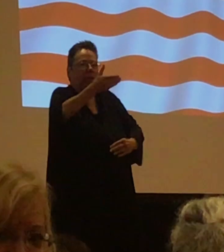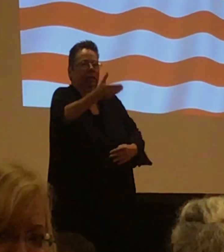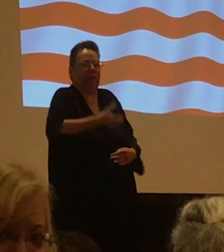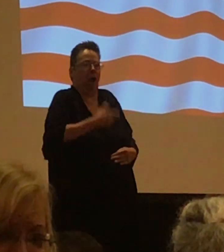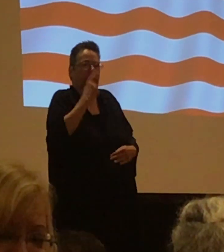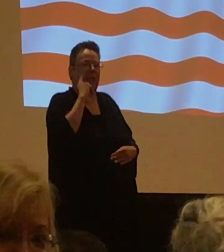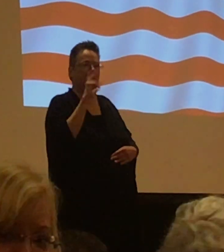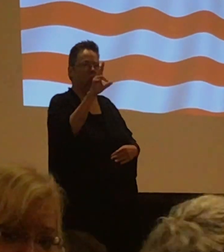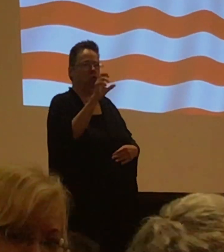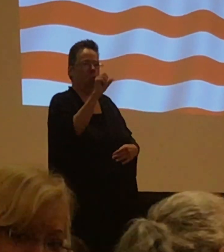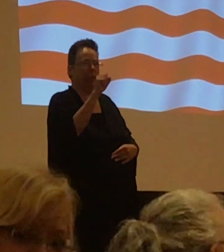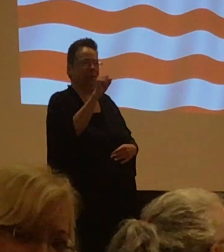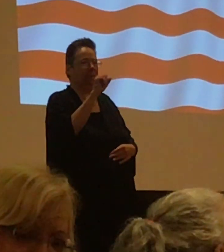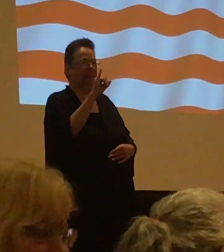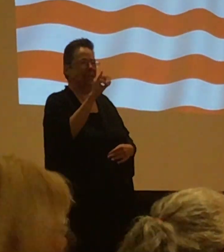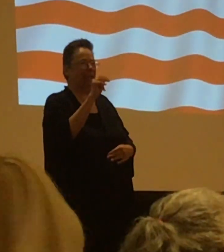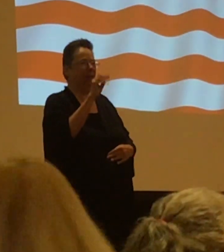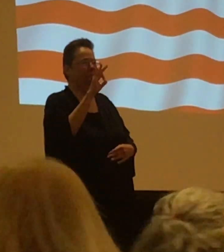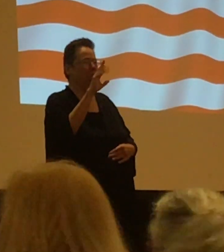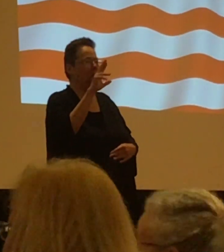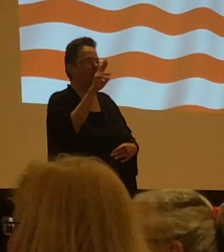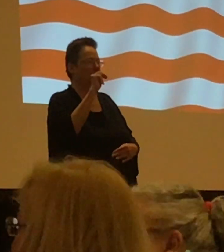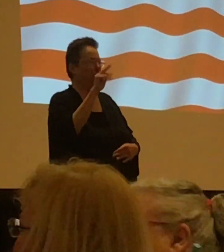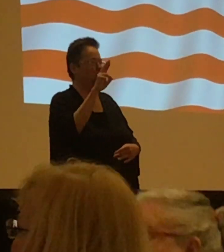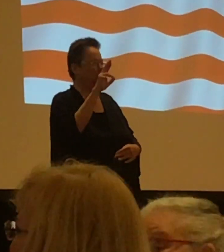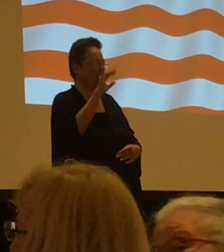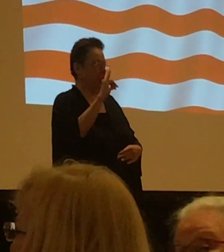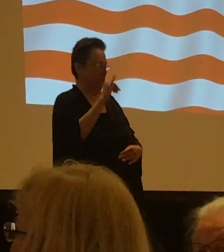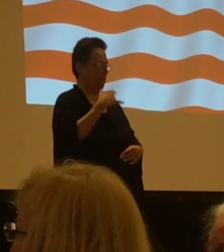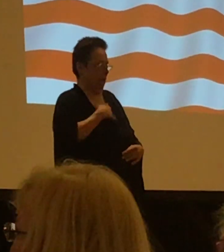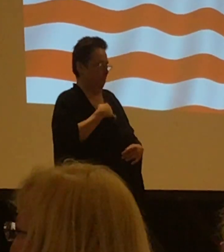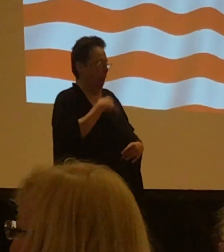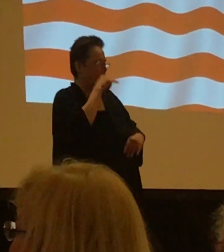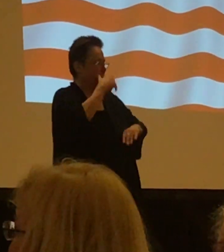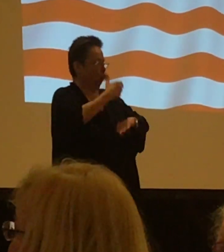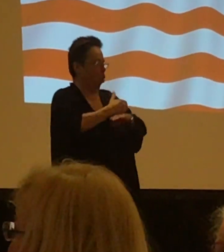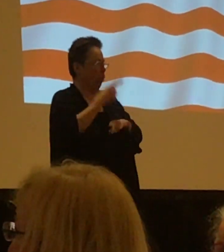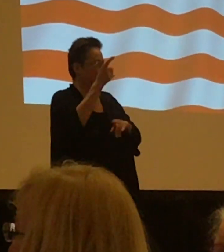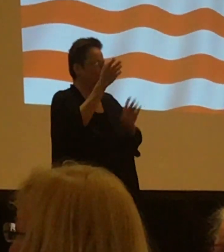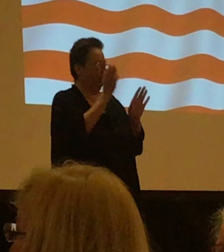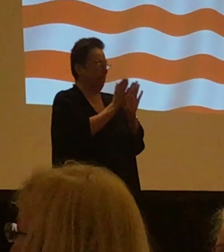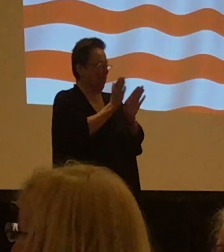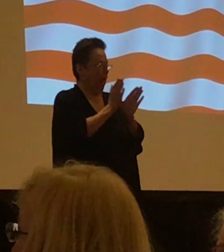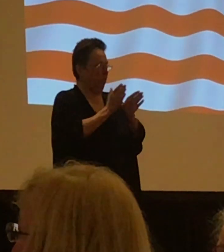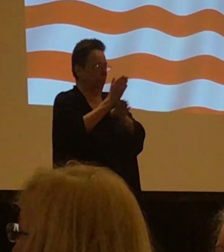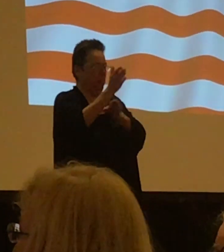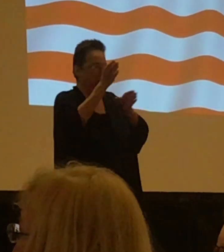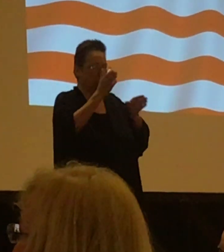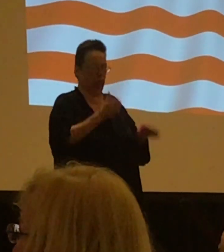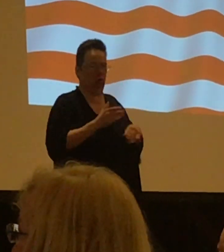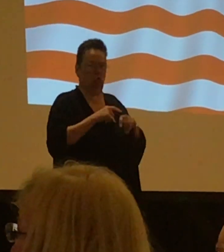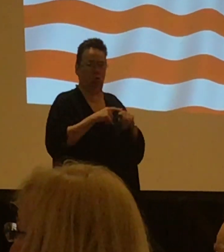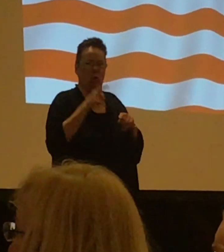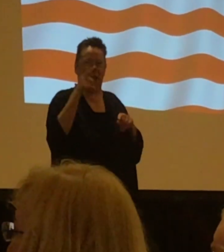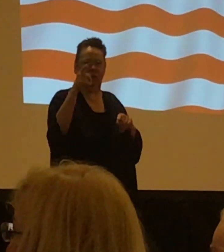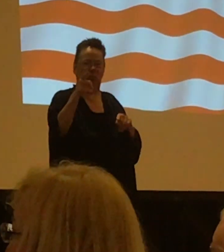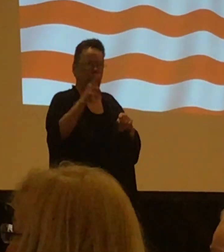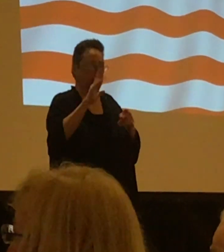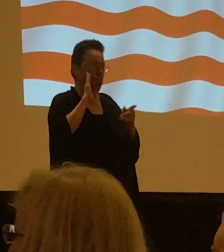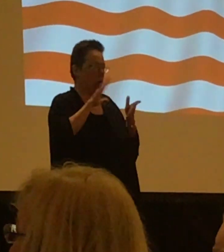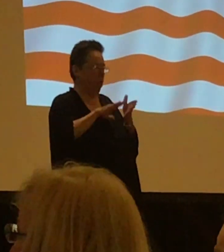the United States Infantry. And she is a psychology major. She gets